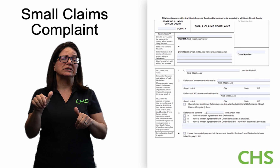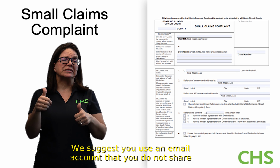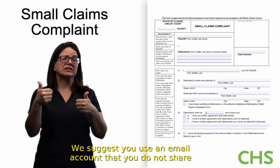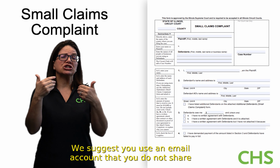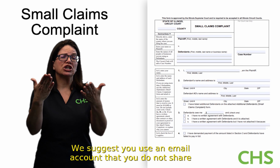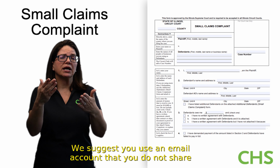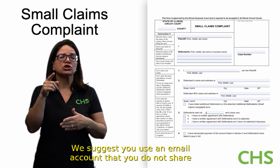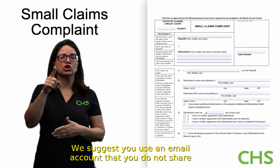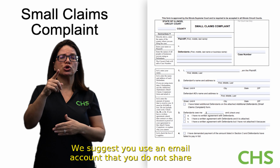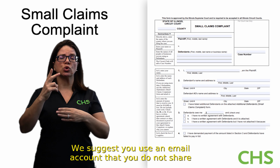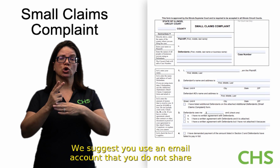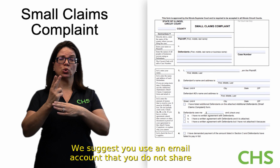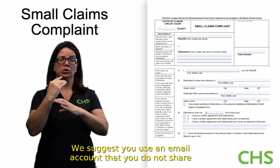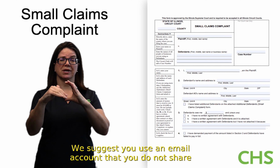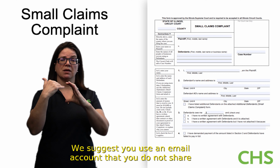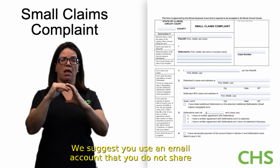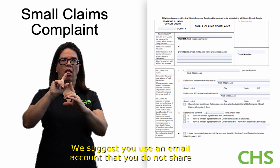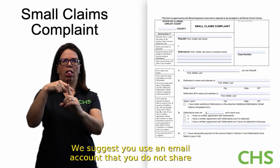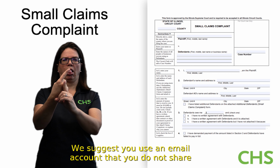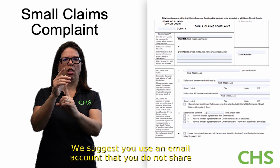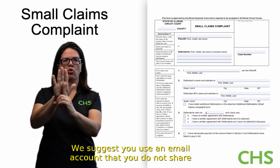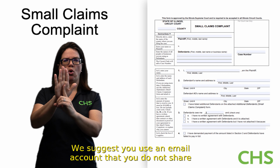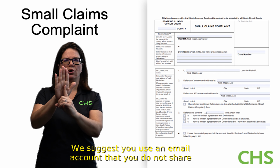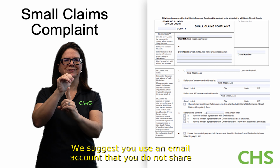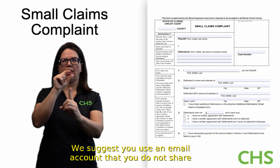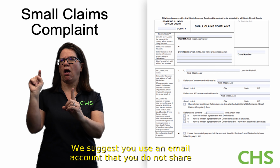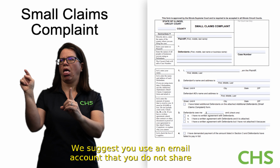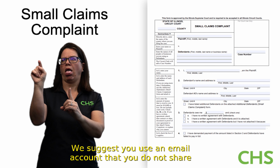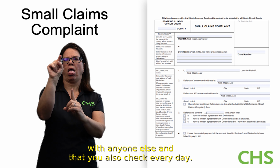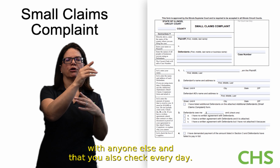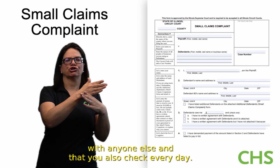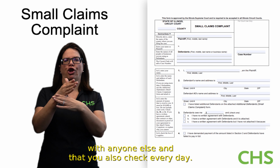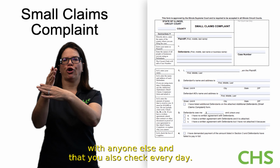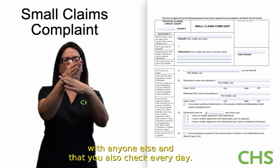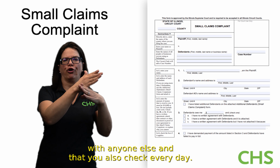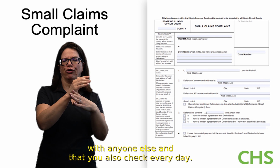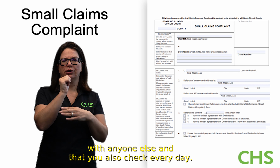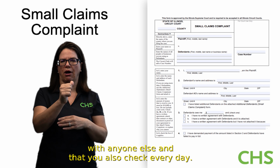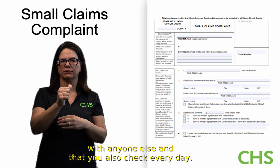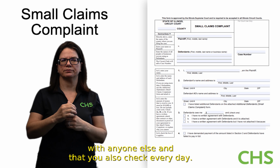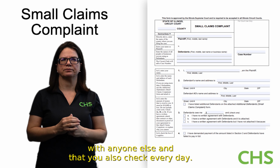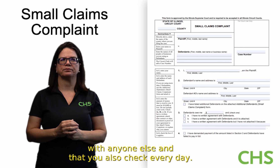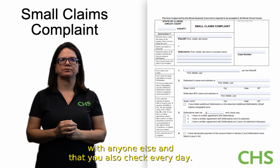We suggest you use an email account that you do not share with anyone else and that you also check every